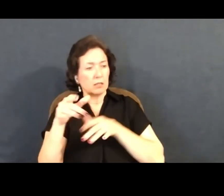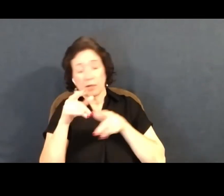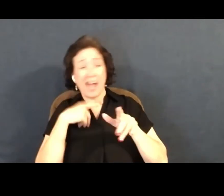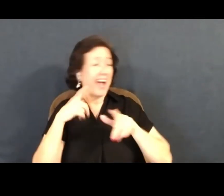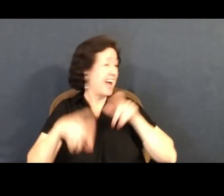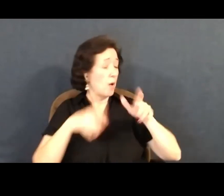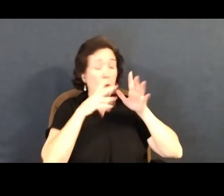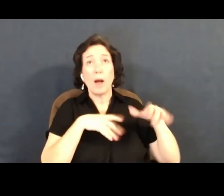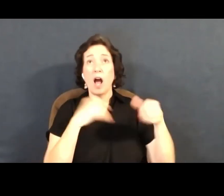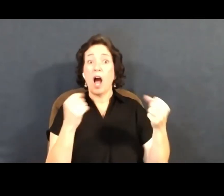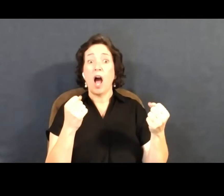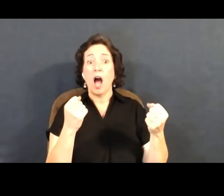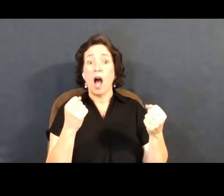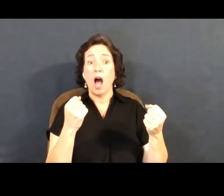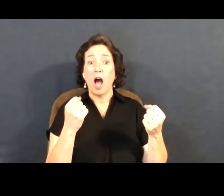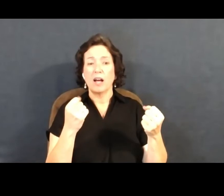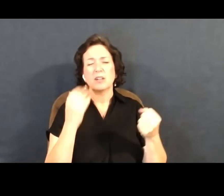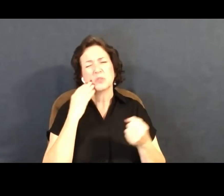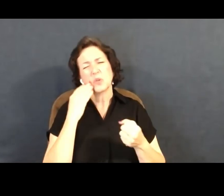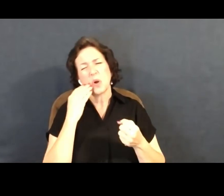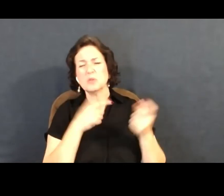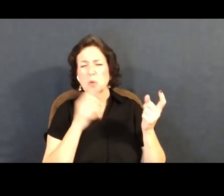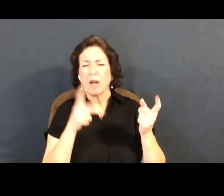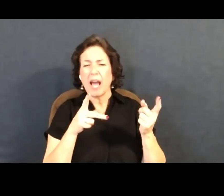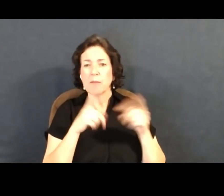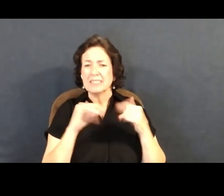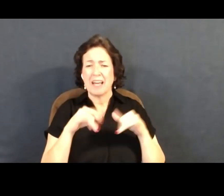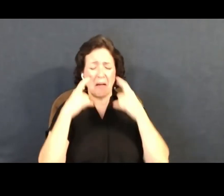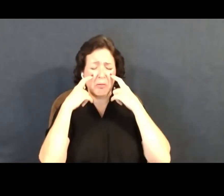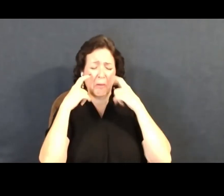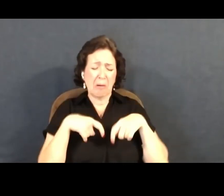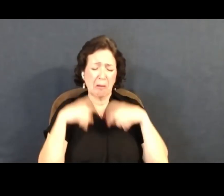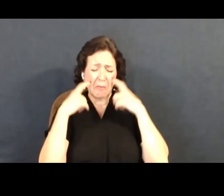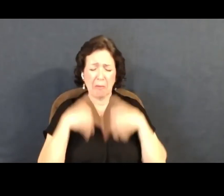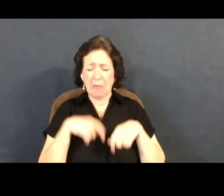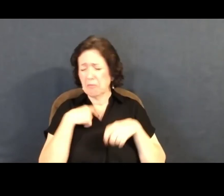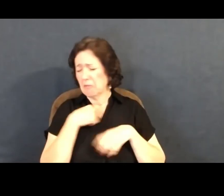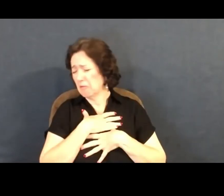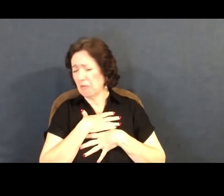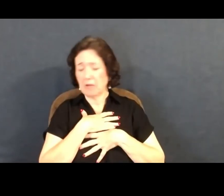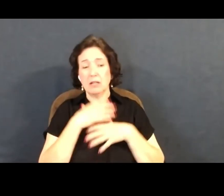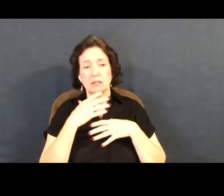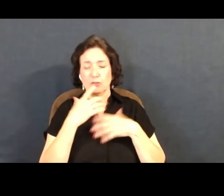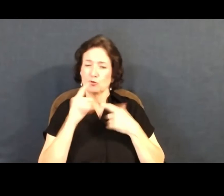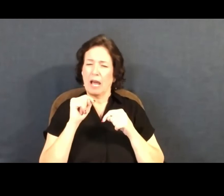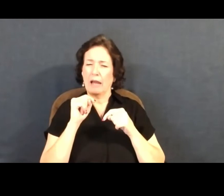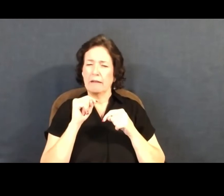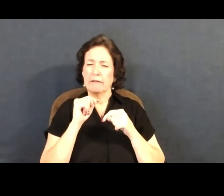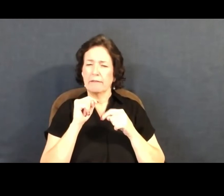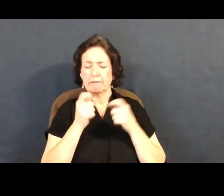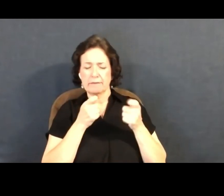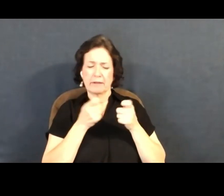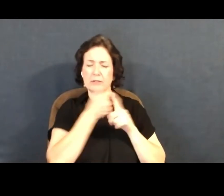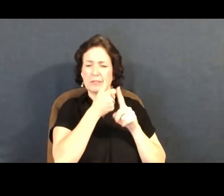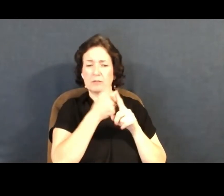in that car and she was sitting there she was okay, but she was sobbing, trying to get herself together. Went around the back of that car, looked down